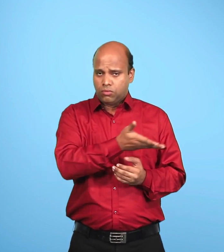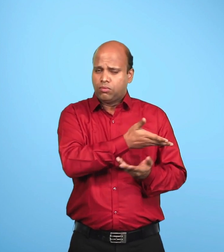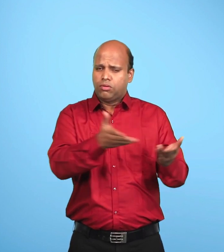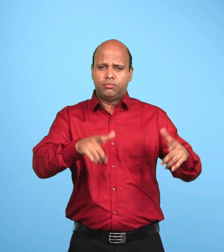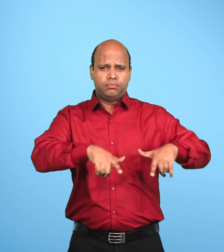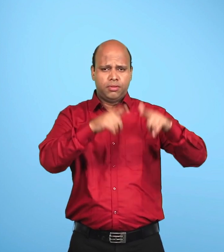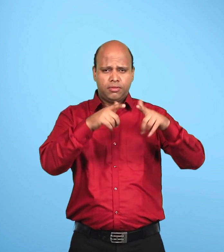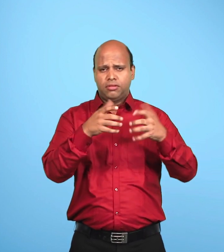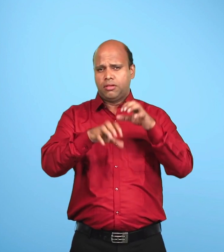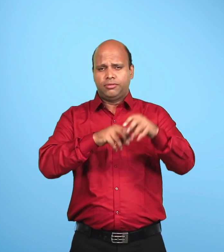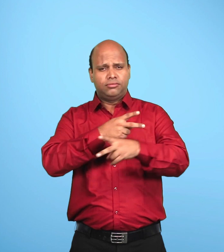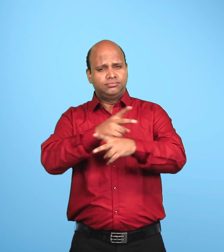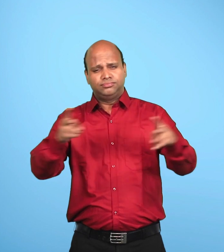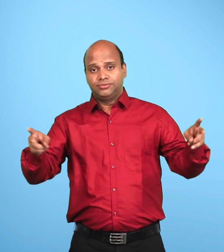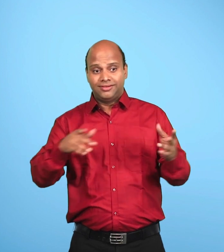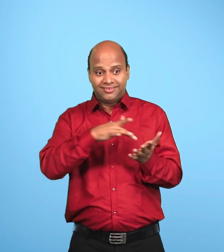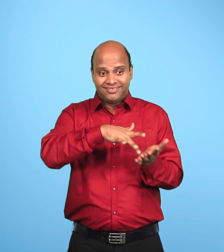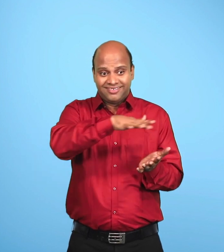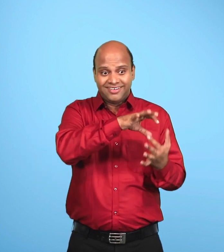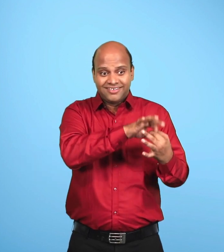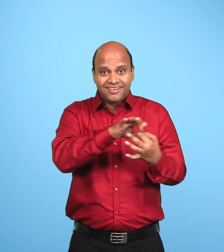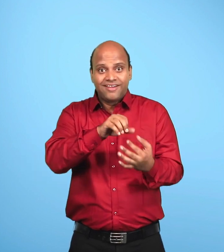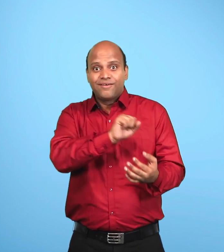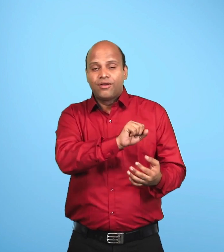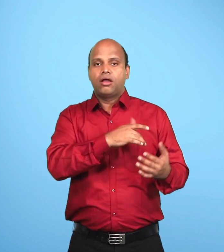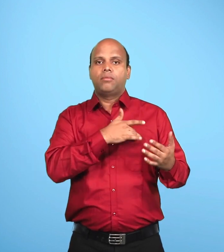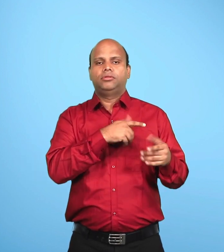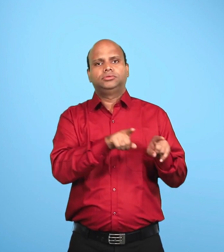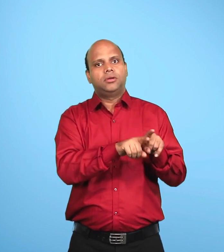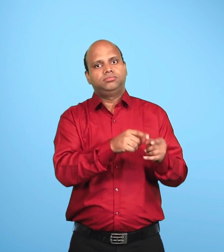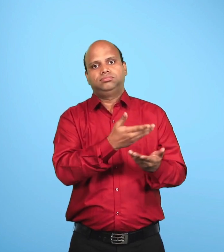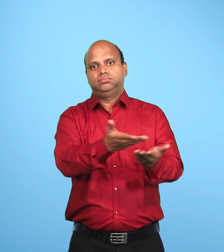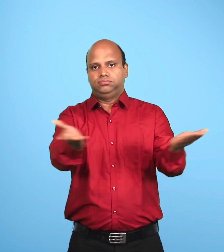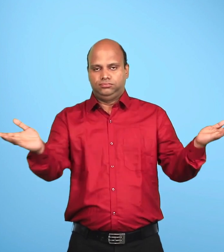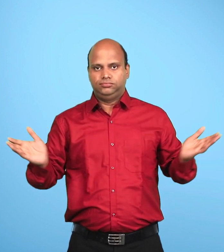Several kinds of plants and animals live in the same habitat.